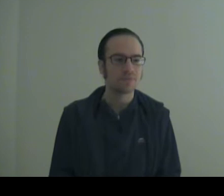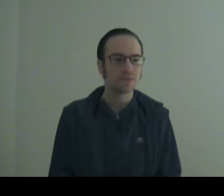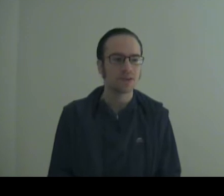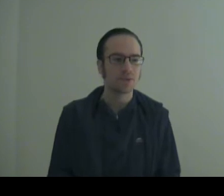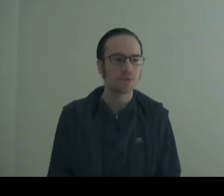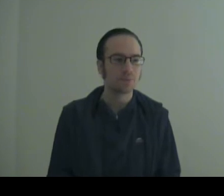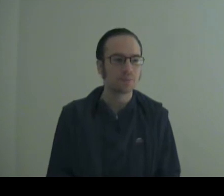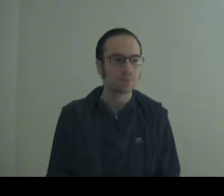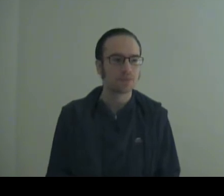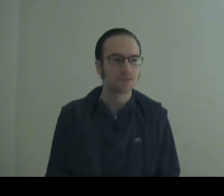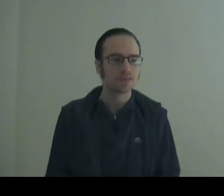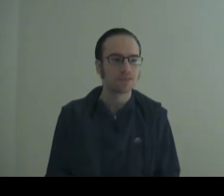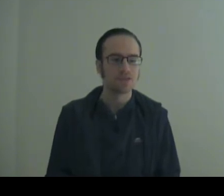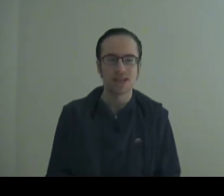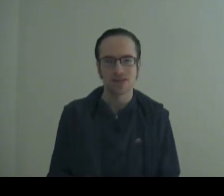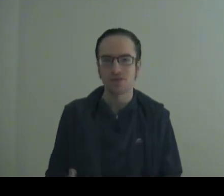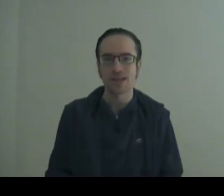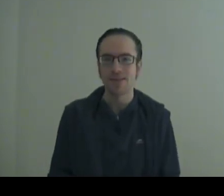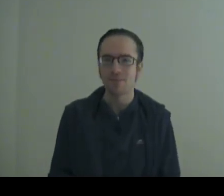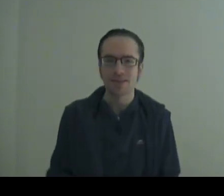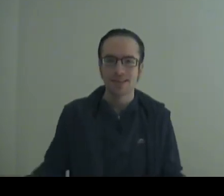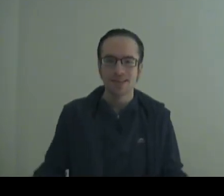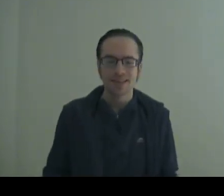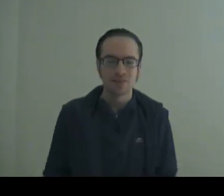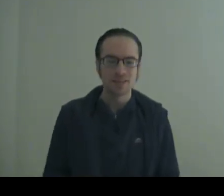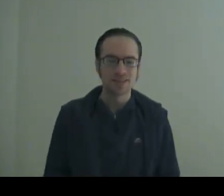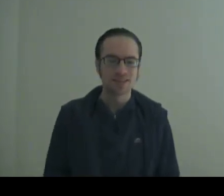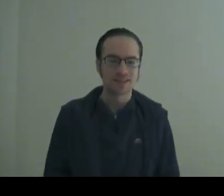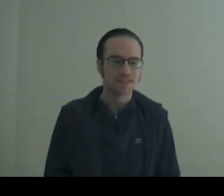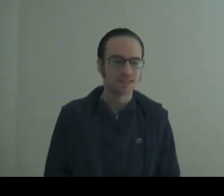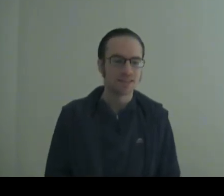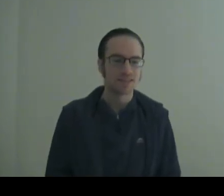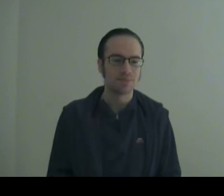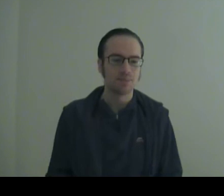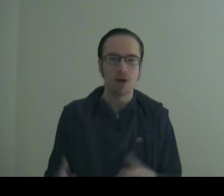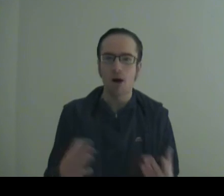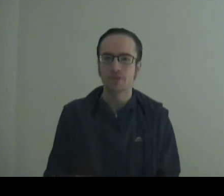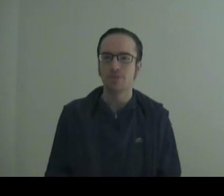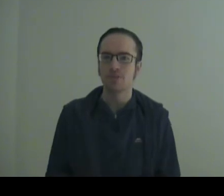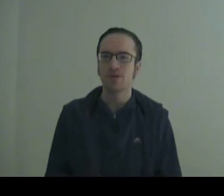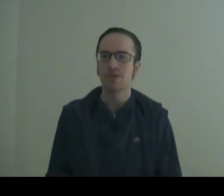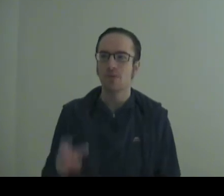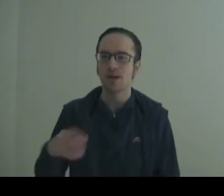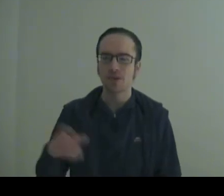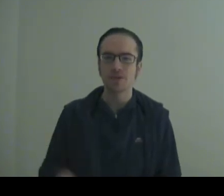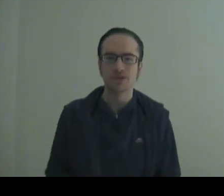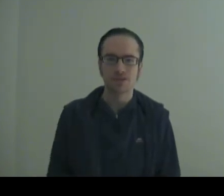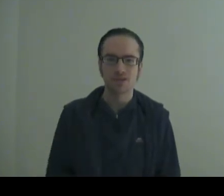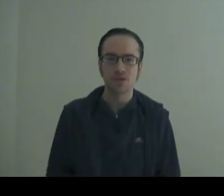you know, shooting him? He just suddenly pops up from underneath. When he was going down